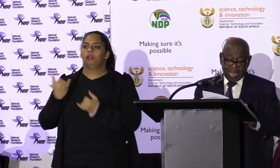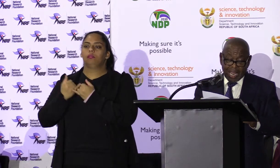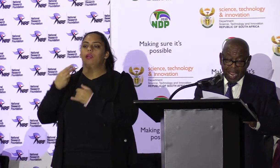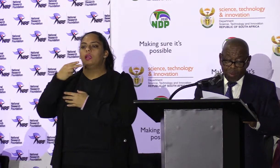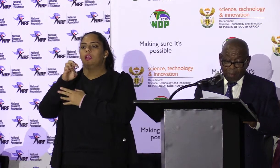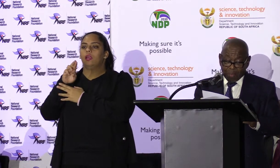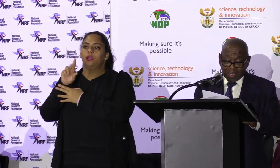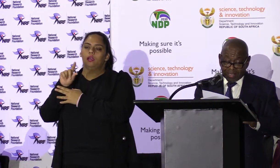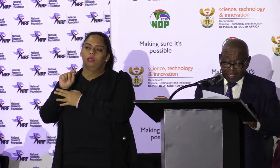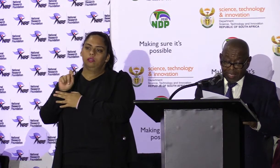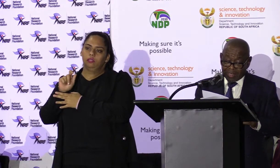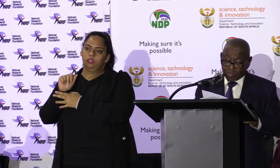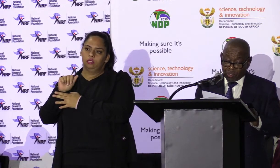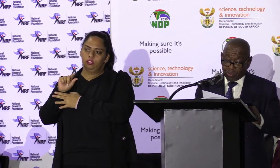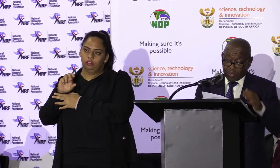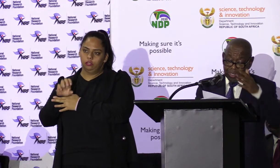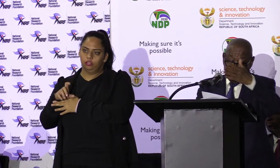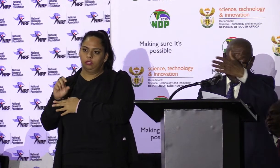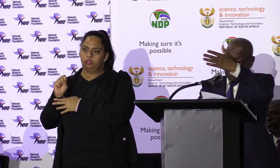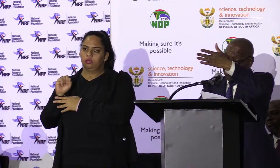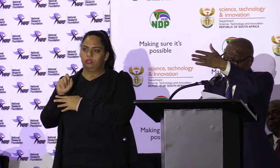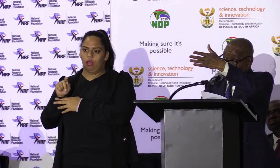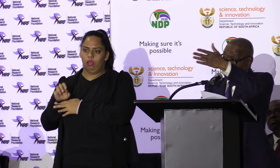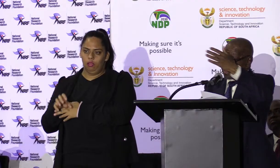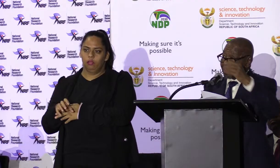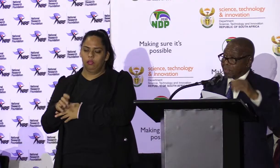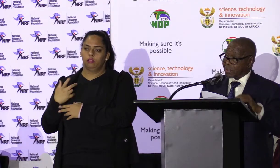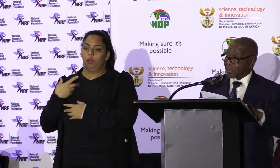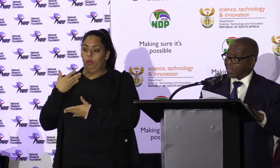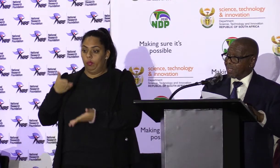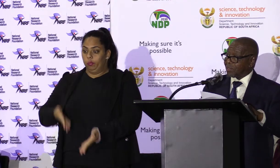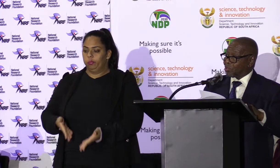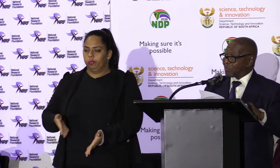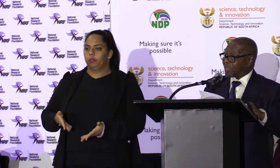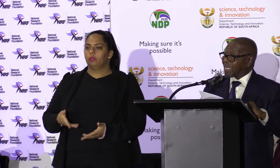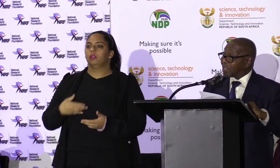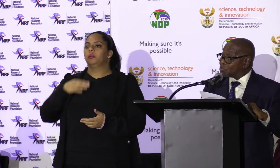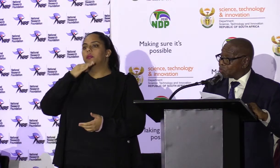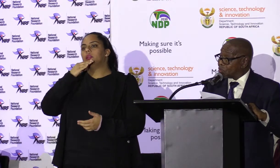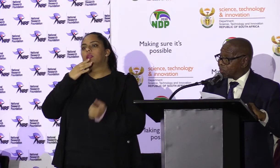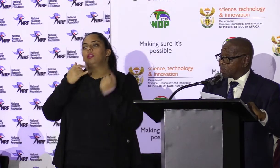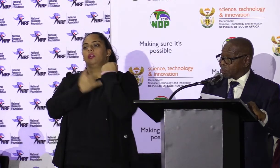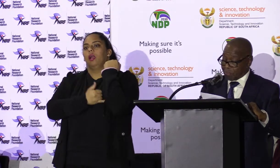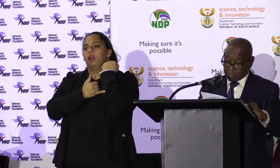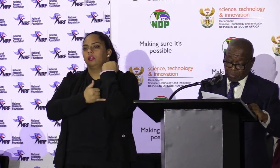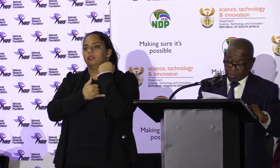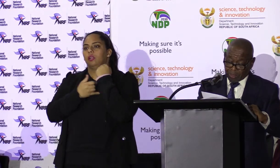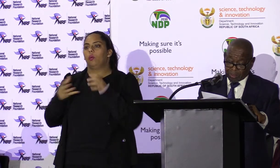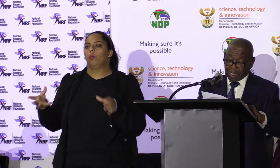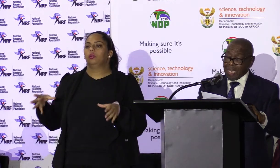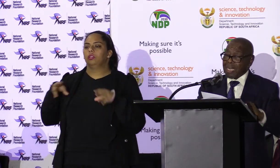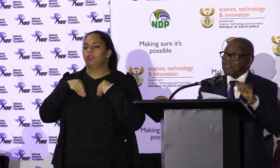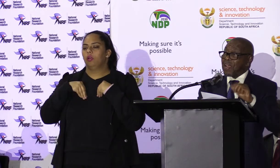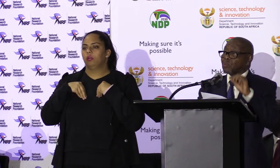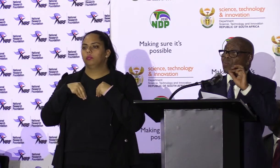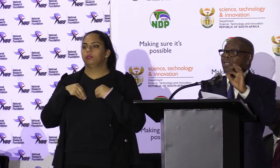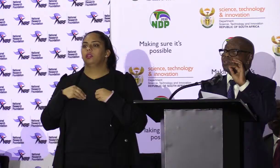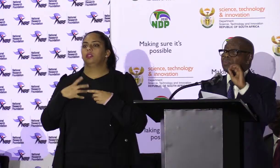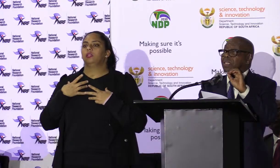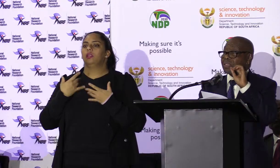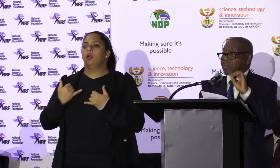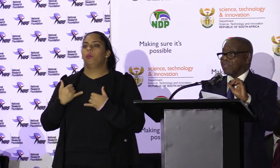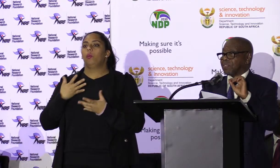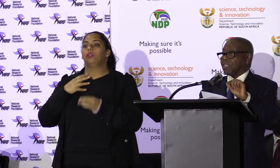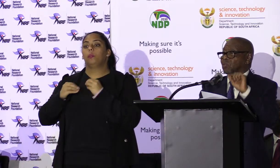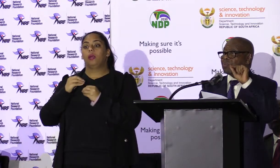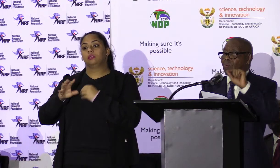site, our being here is also in line with our country's recently adopted Astro-tourism strategy. In fact, we